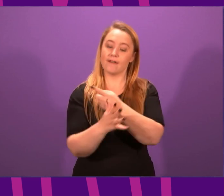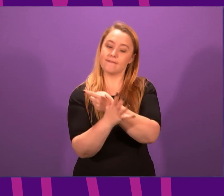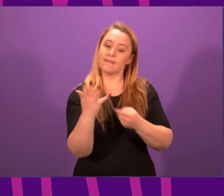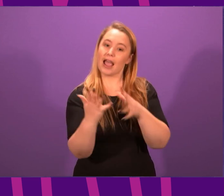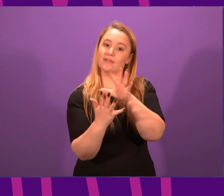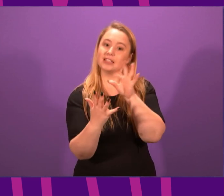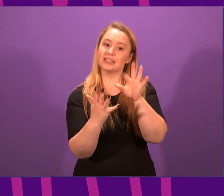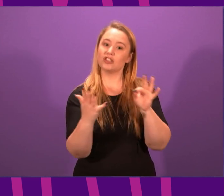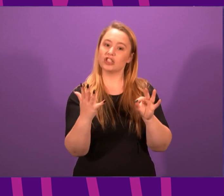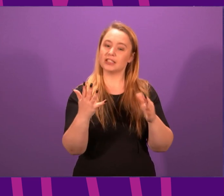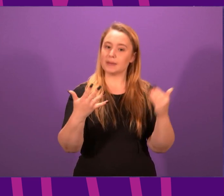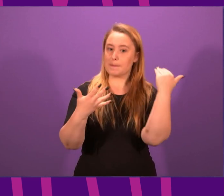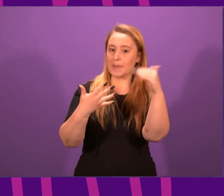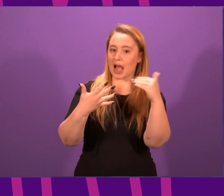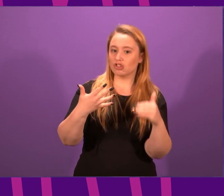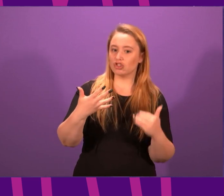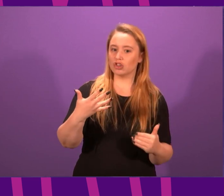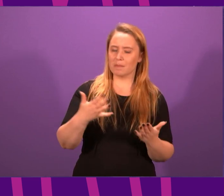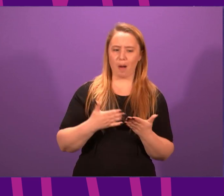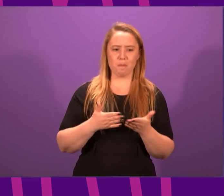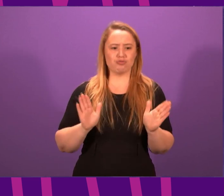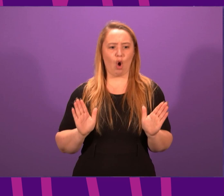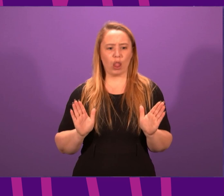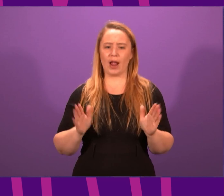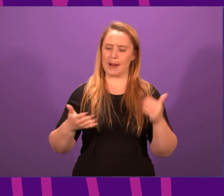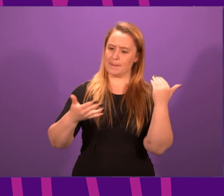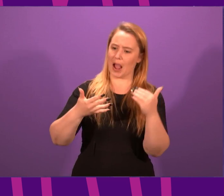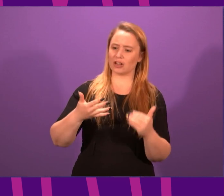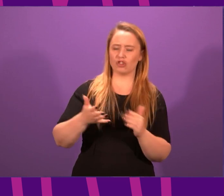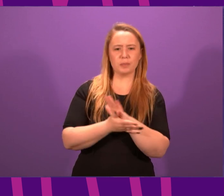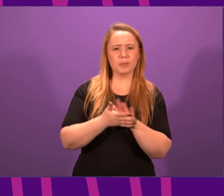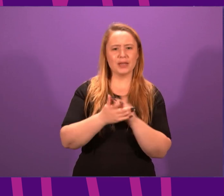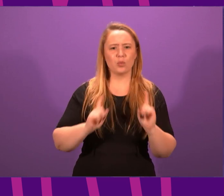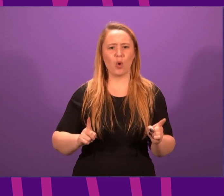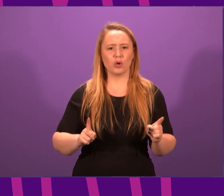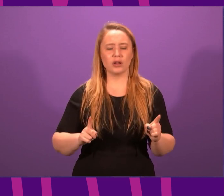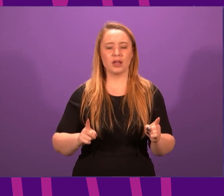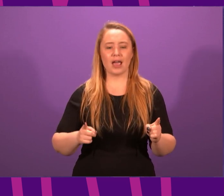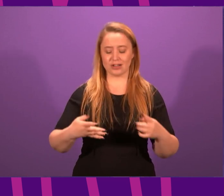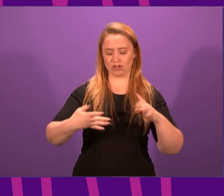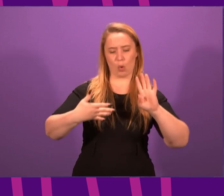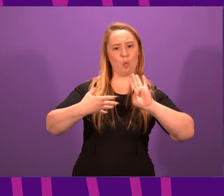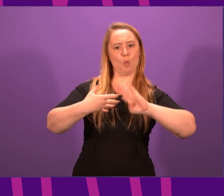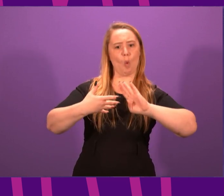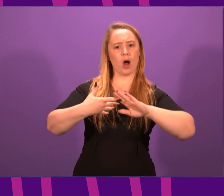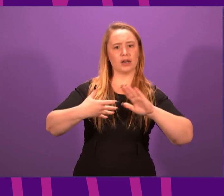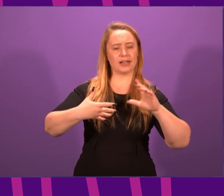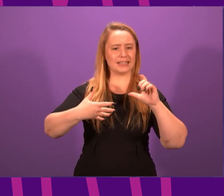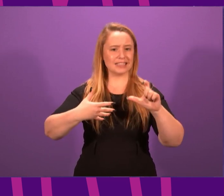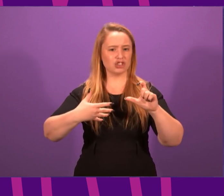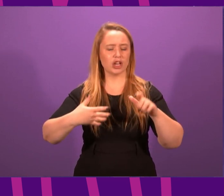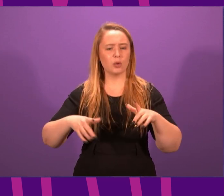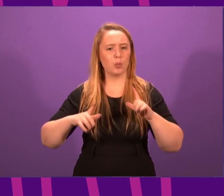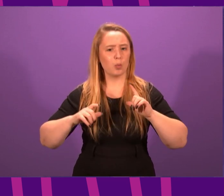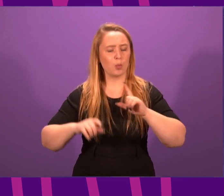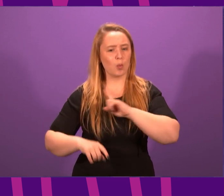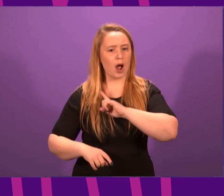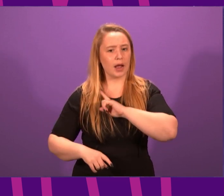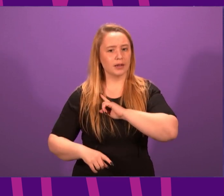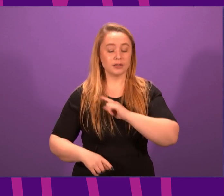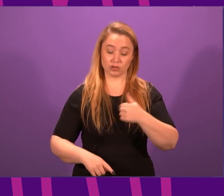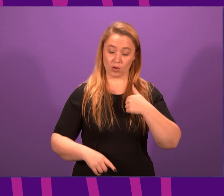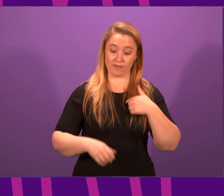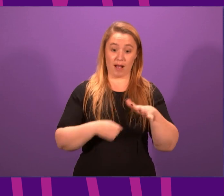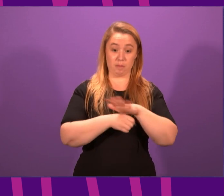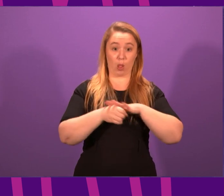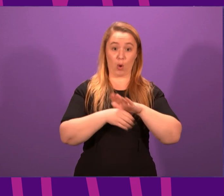conditions. What do we mean by broadly, and why just one of the conditions? As a local member, I would want to know where